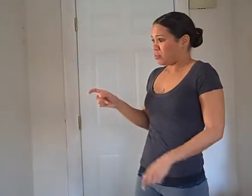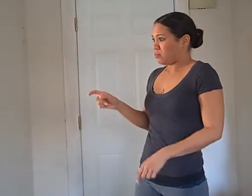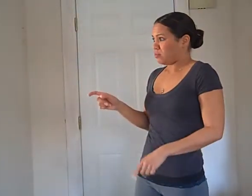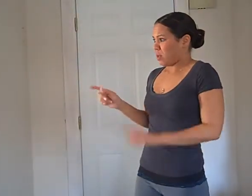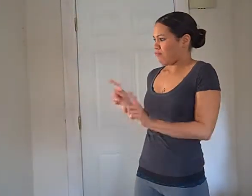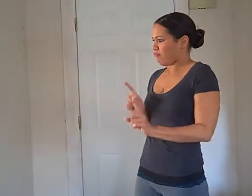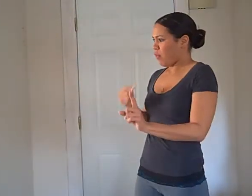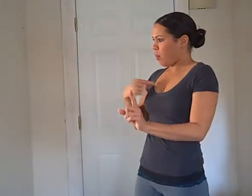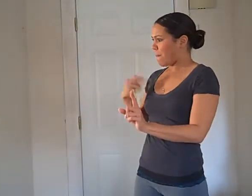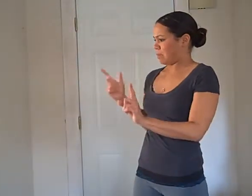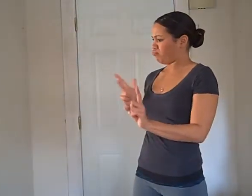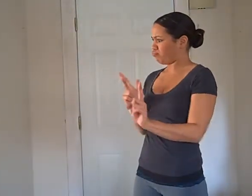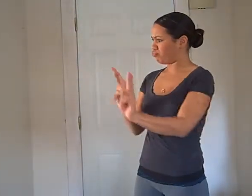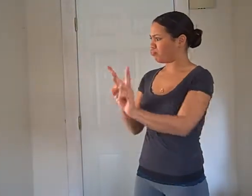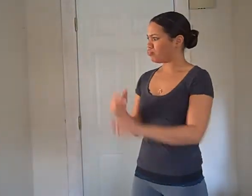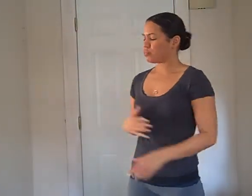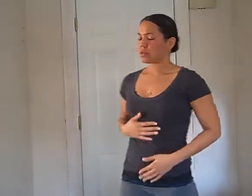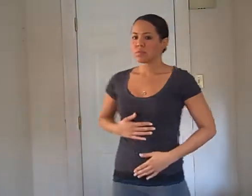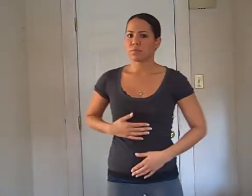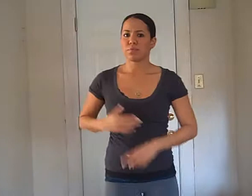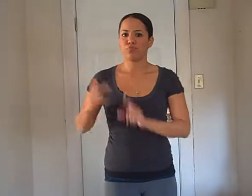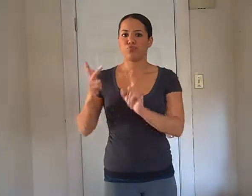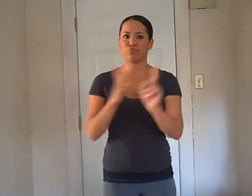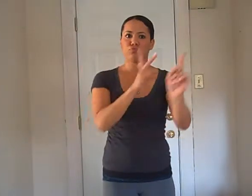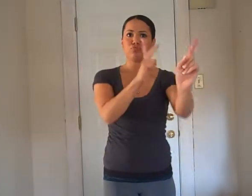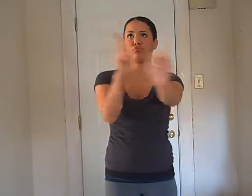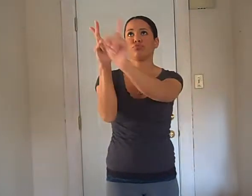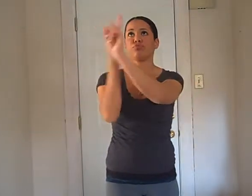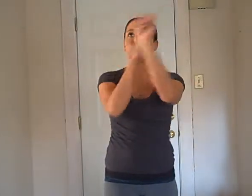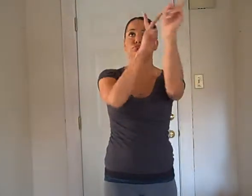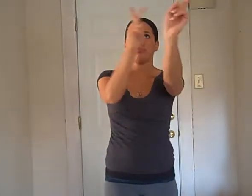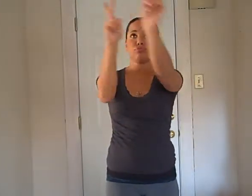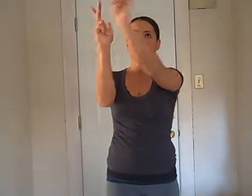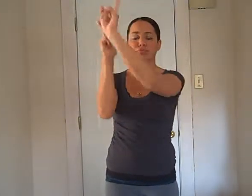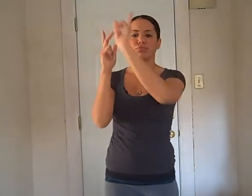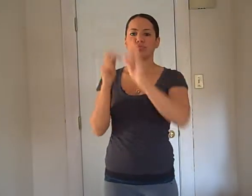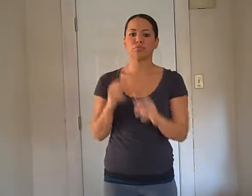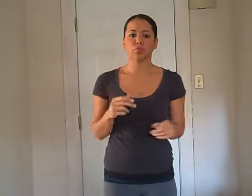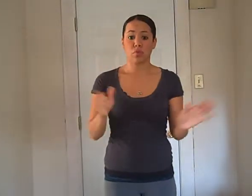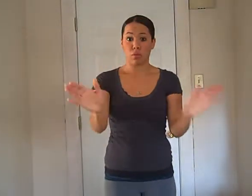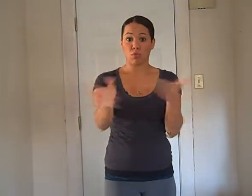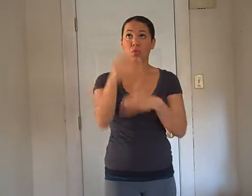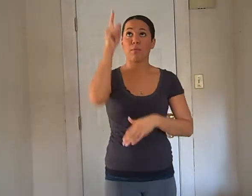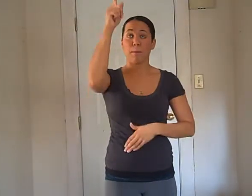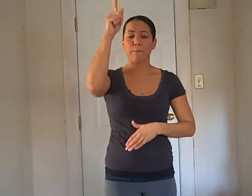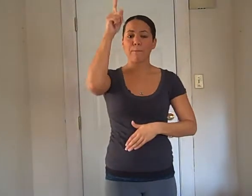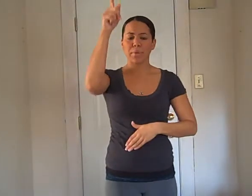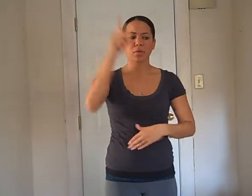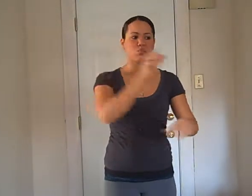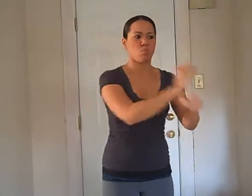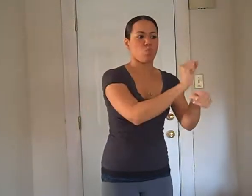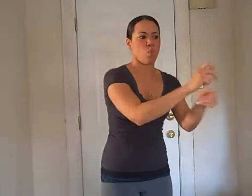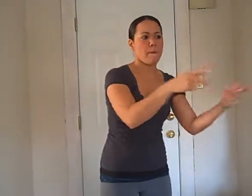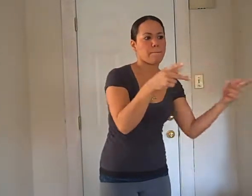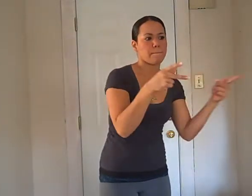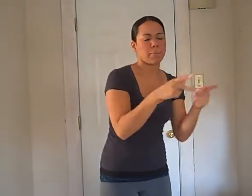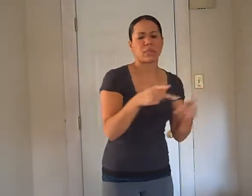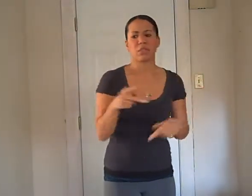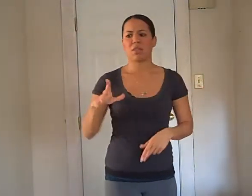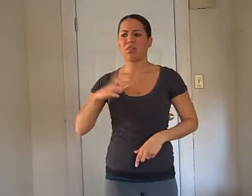he led the way. The room above seemed to be a combination of living room and workplace, and as such was even more cluttered